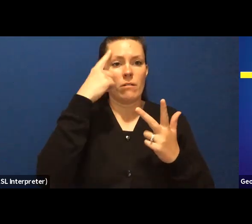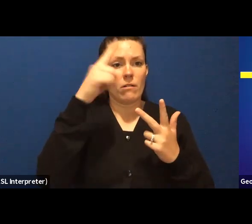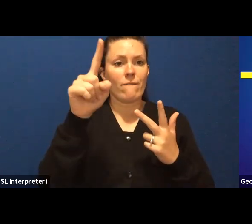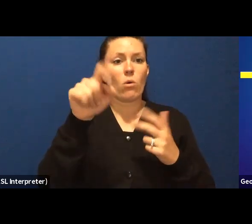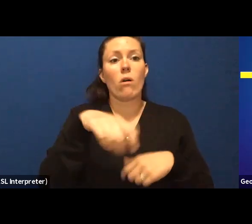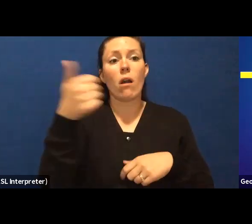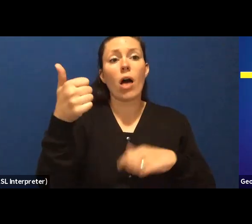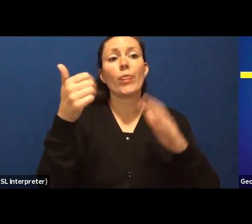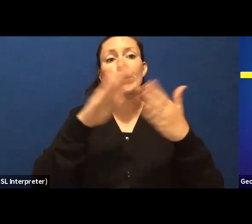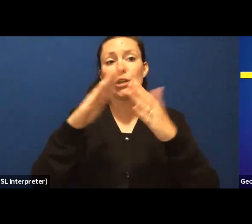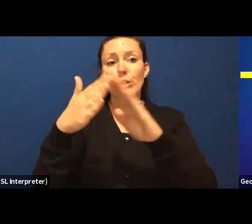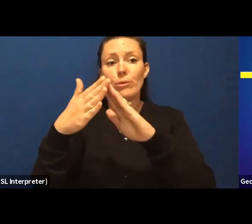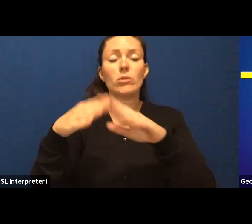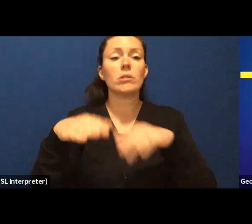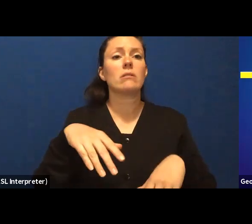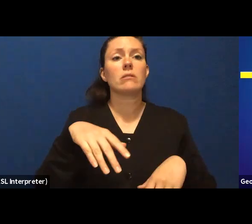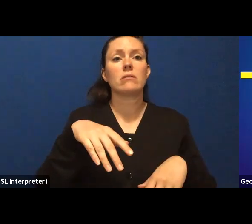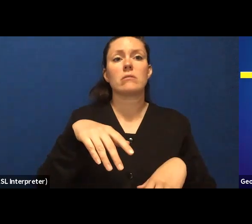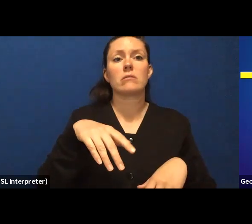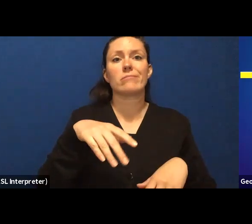other communities, other